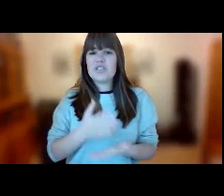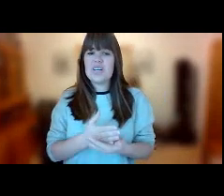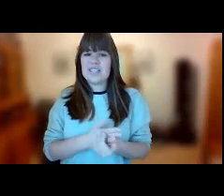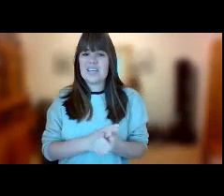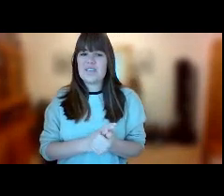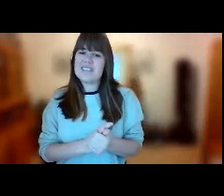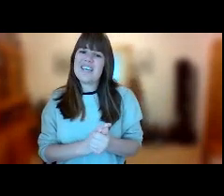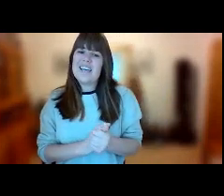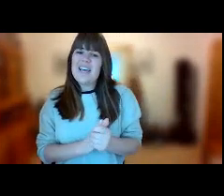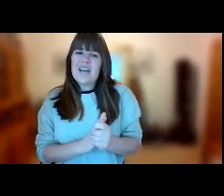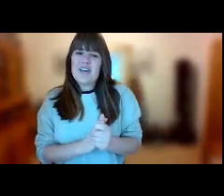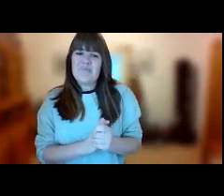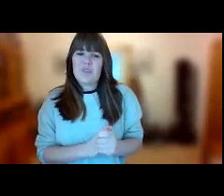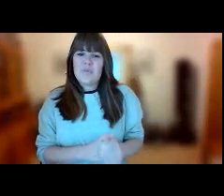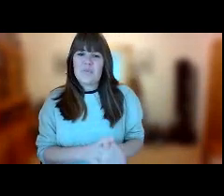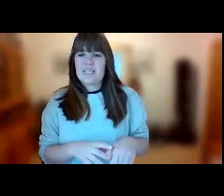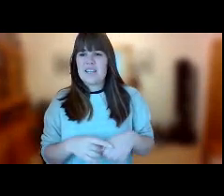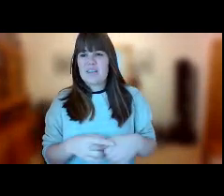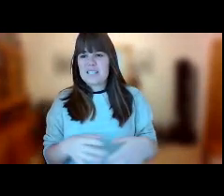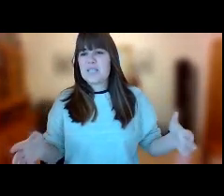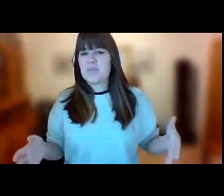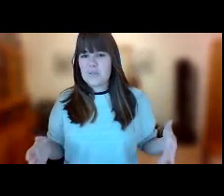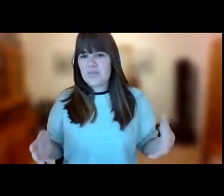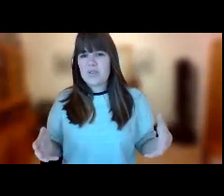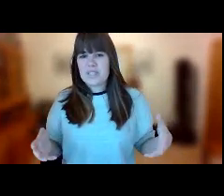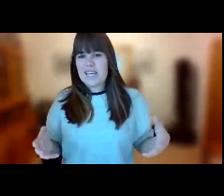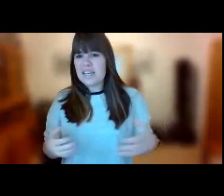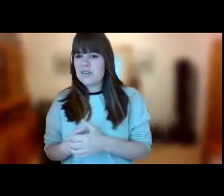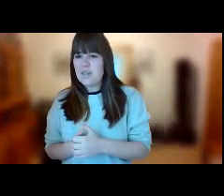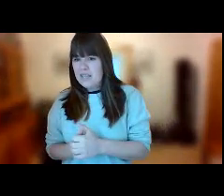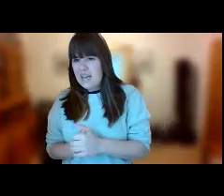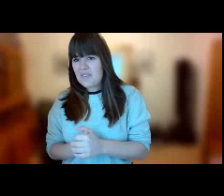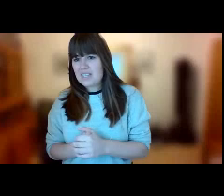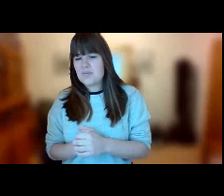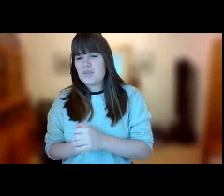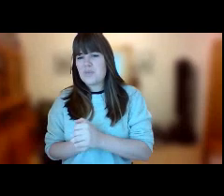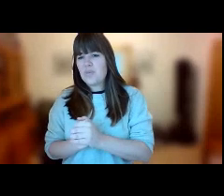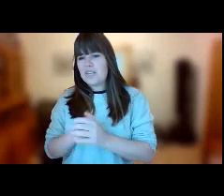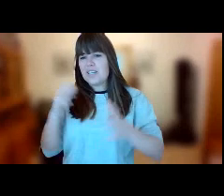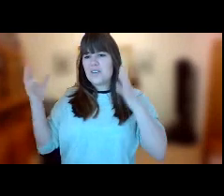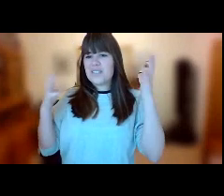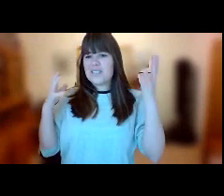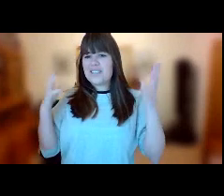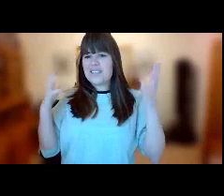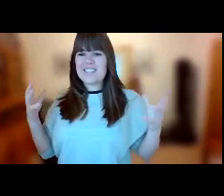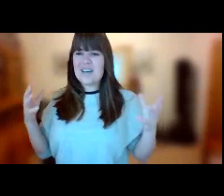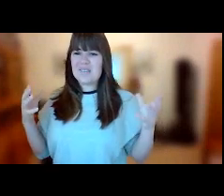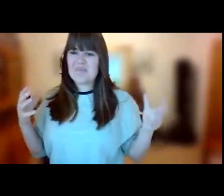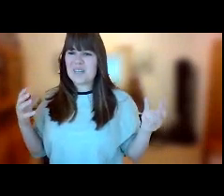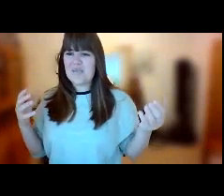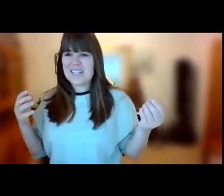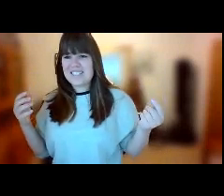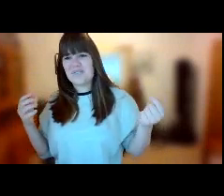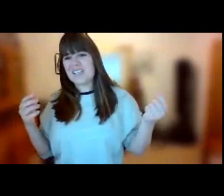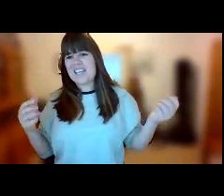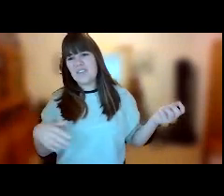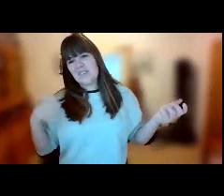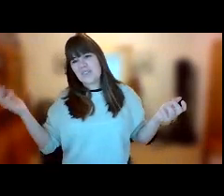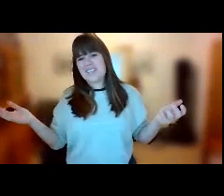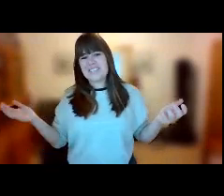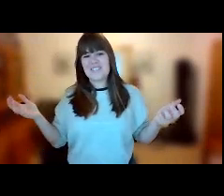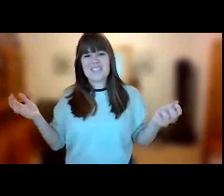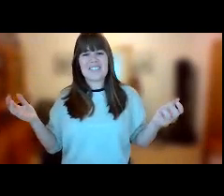words. So just trying to use words that are accessible to everybody. I think sometimes when we're so used to using those terms, it can become easy